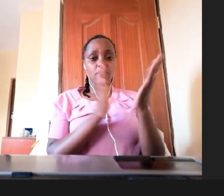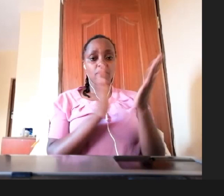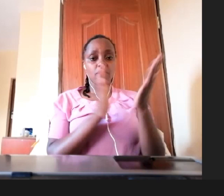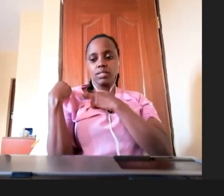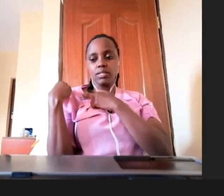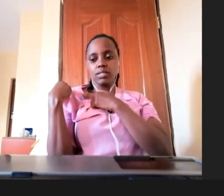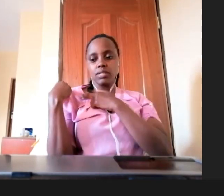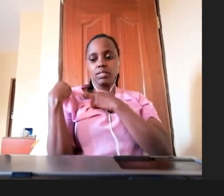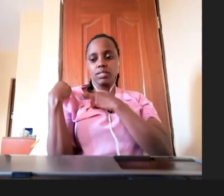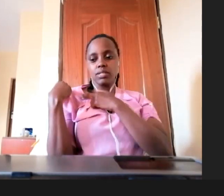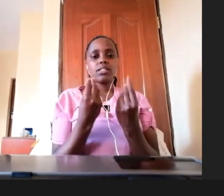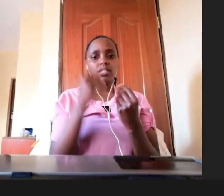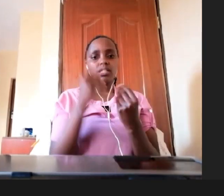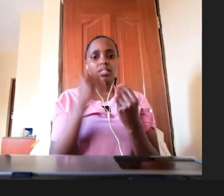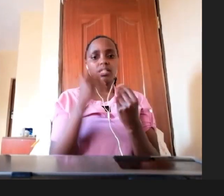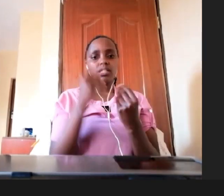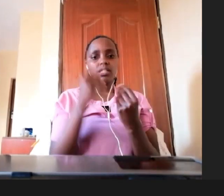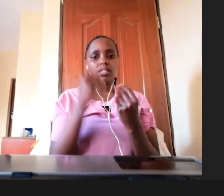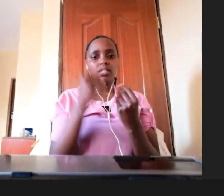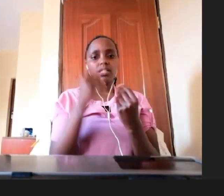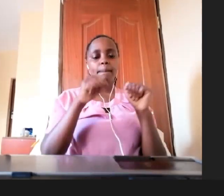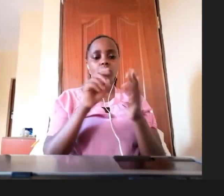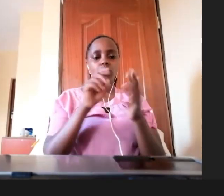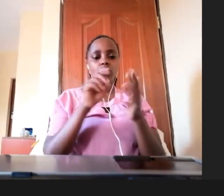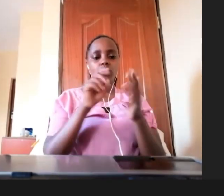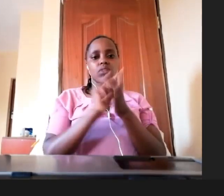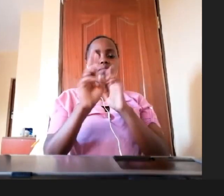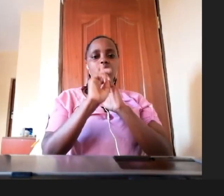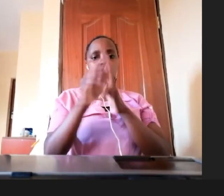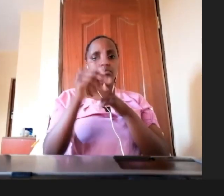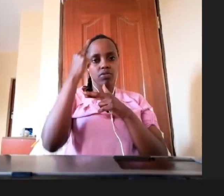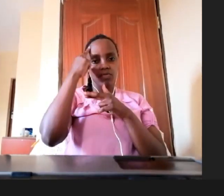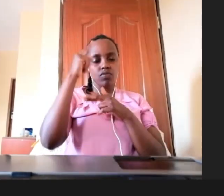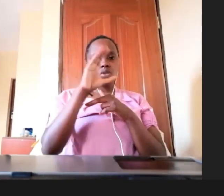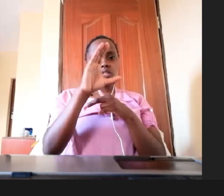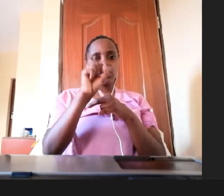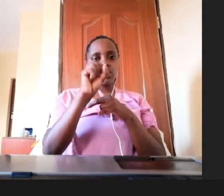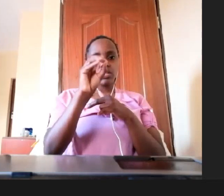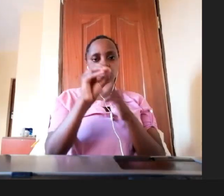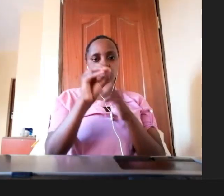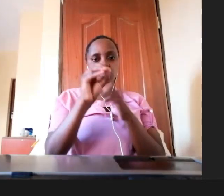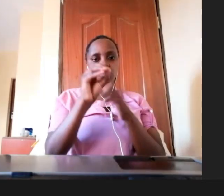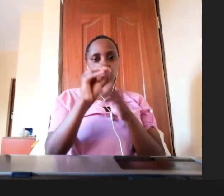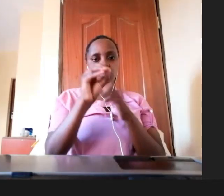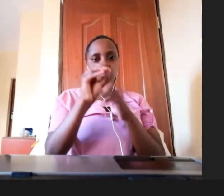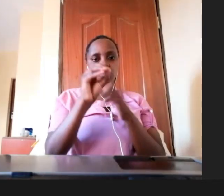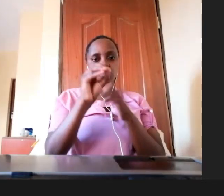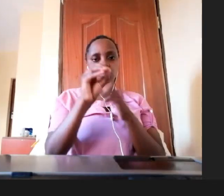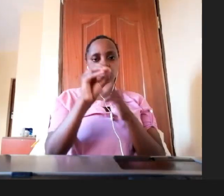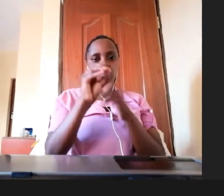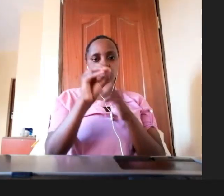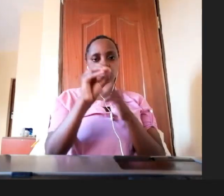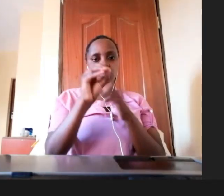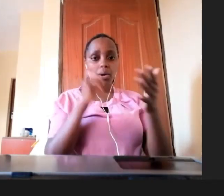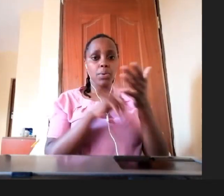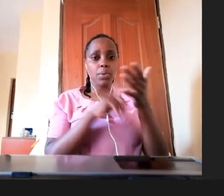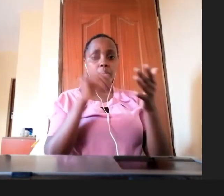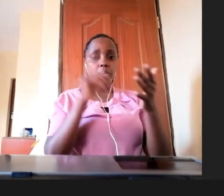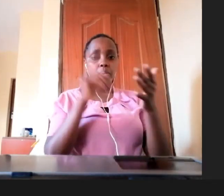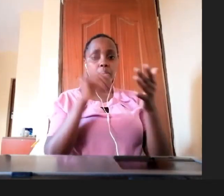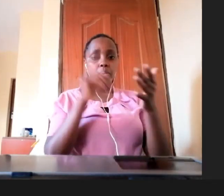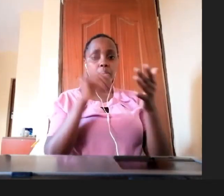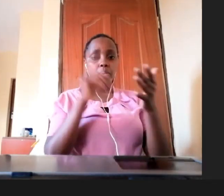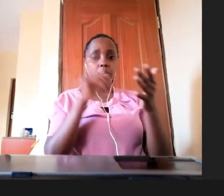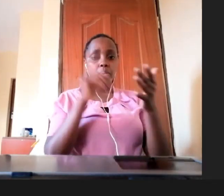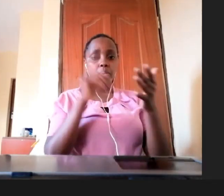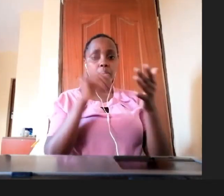it makes it easier for us to be able to do reporting as civil society organizations. Having said that and recognizing that we have kept